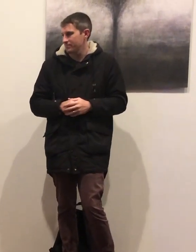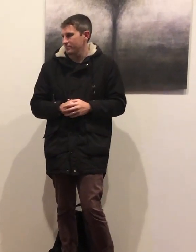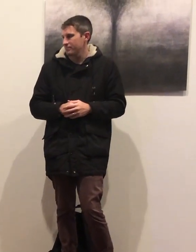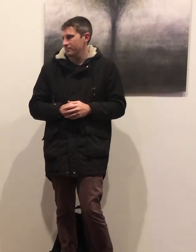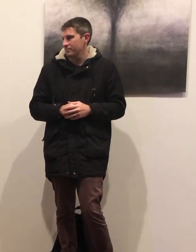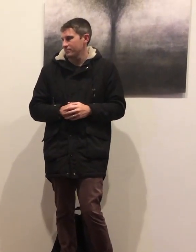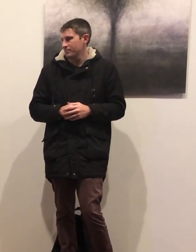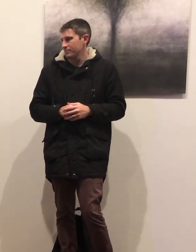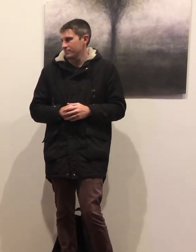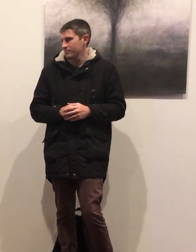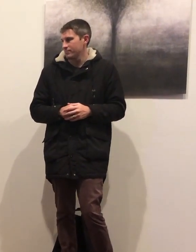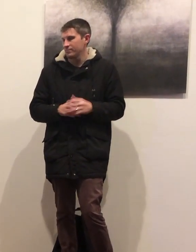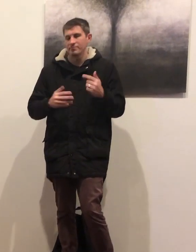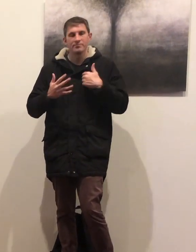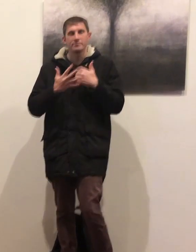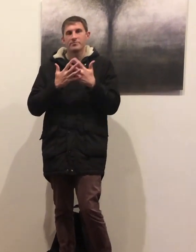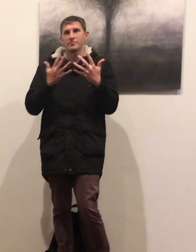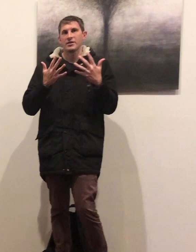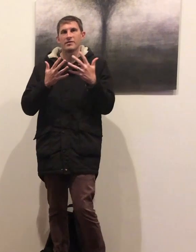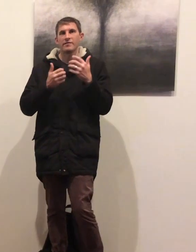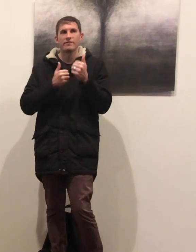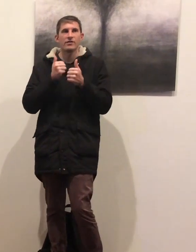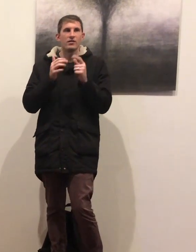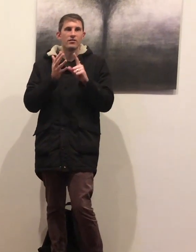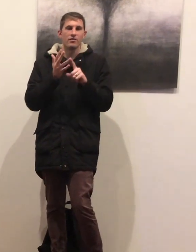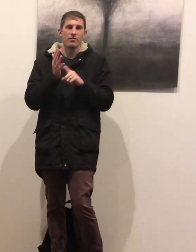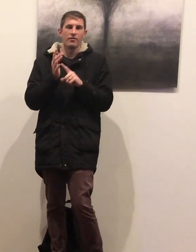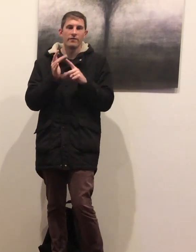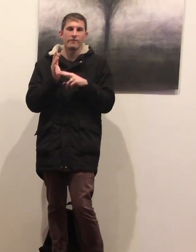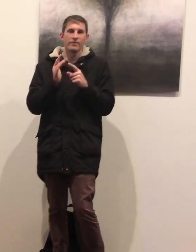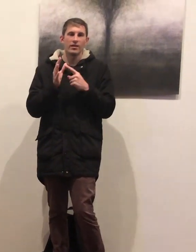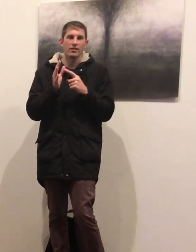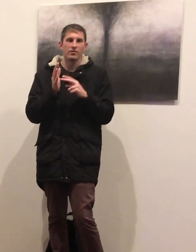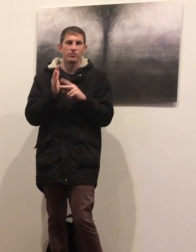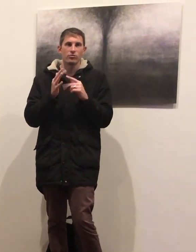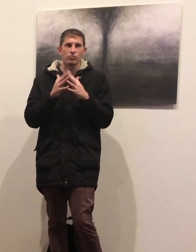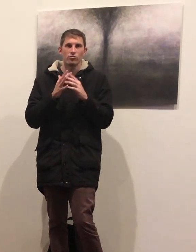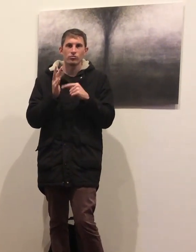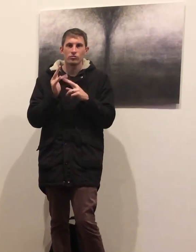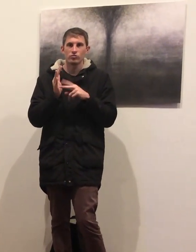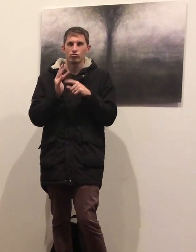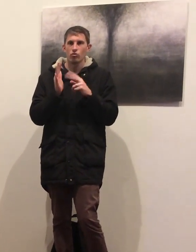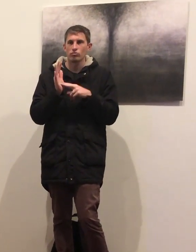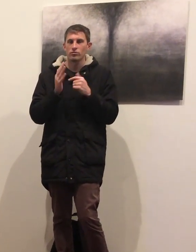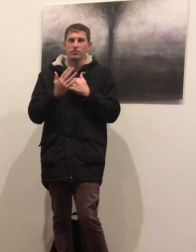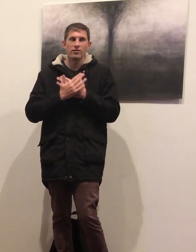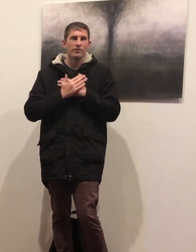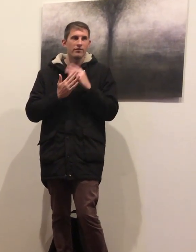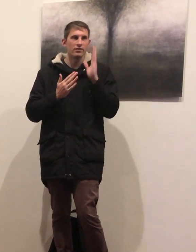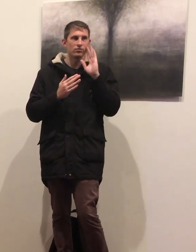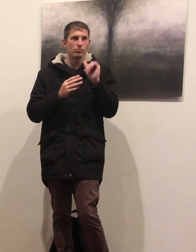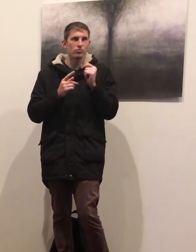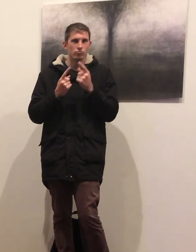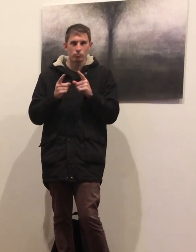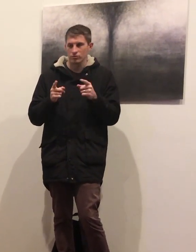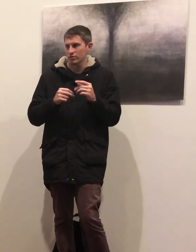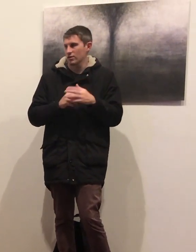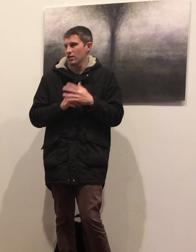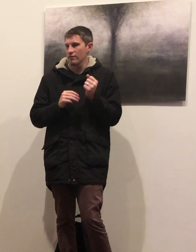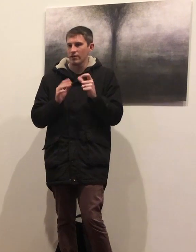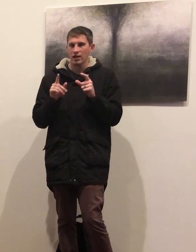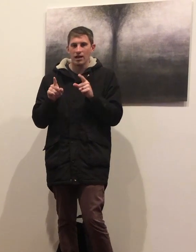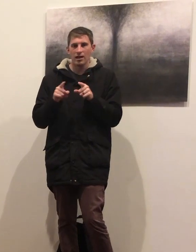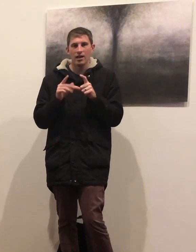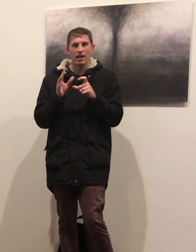I was a big fan of Olivia. I like listening to her music, and I had a cassette tape of